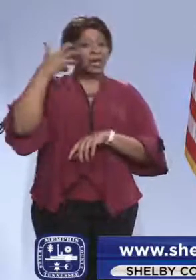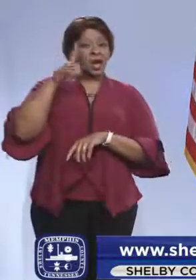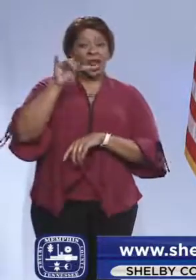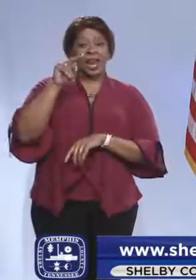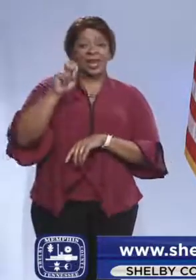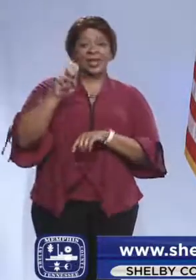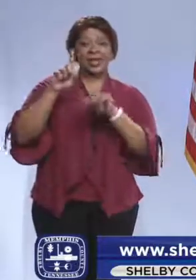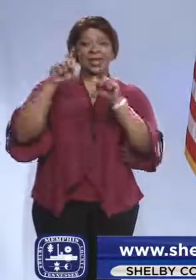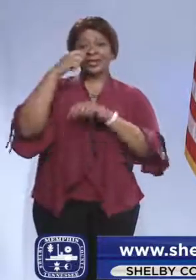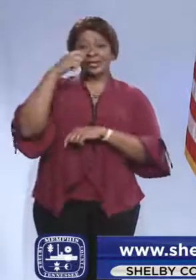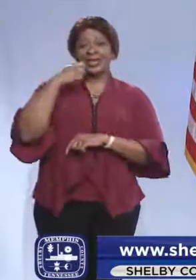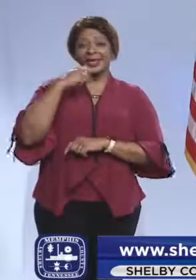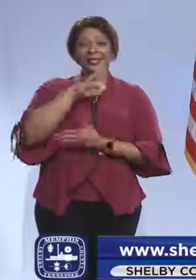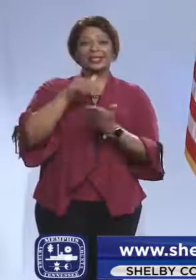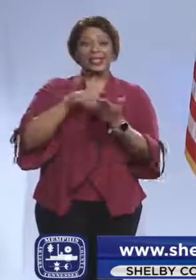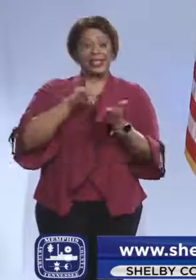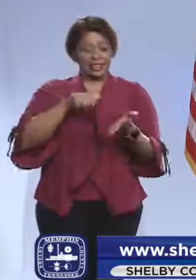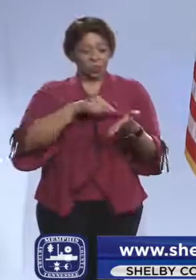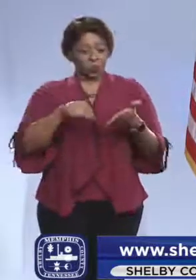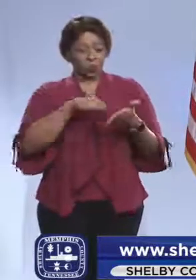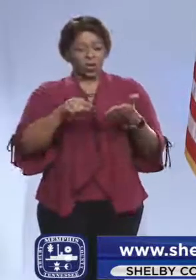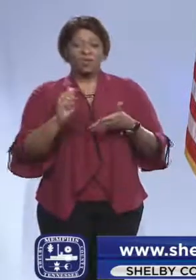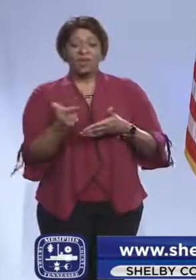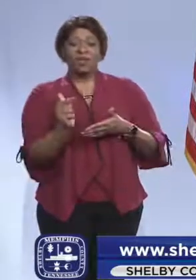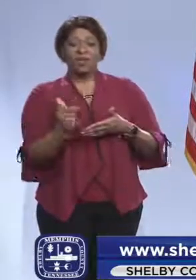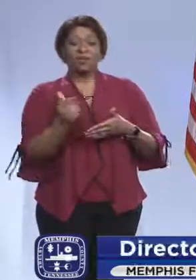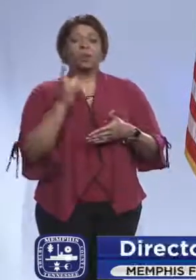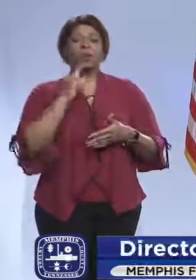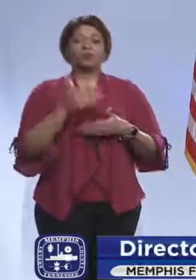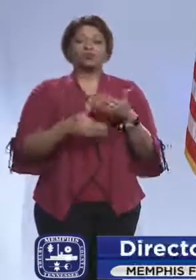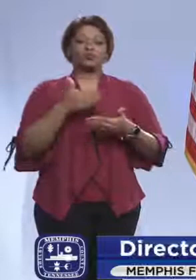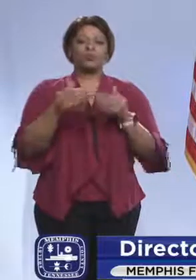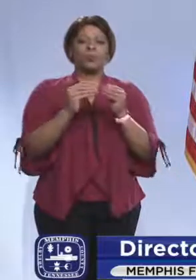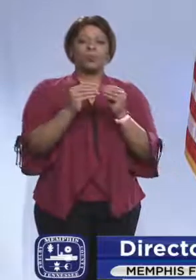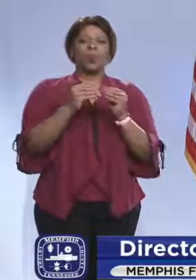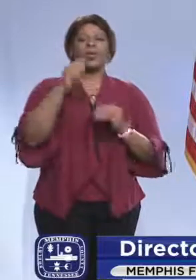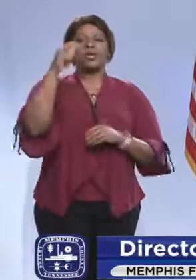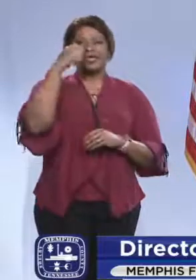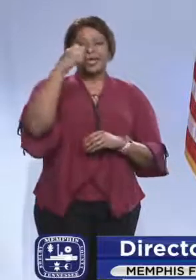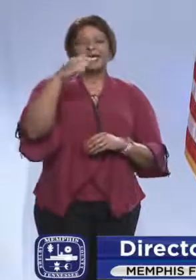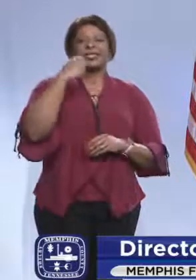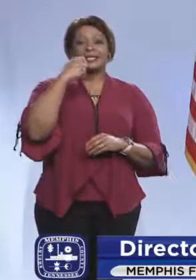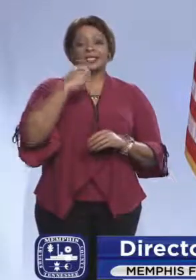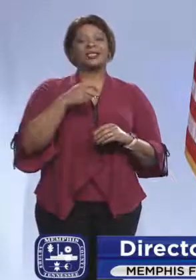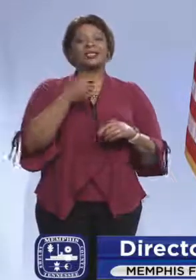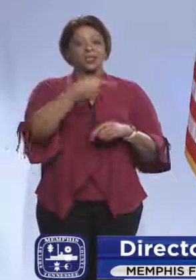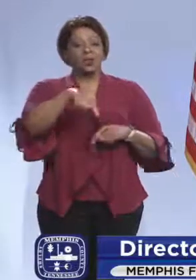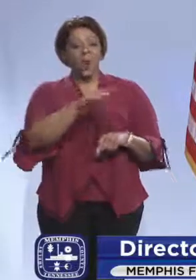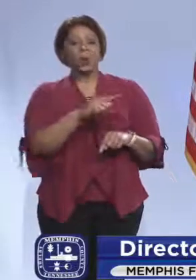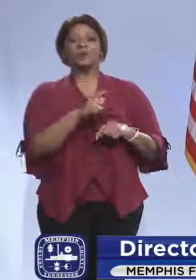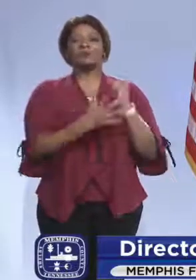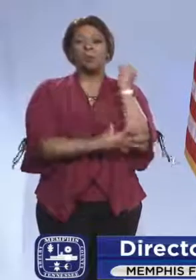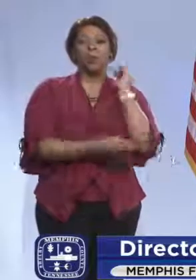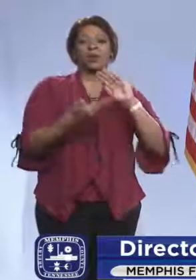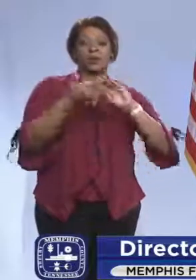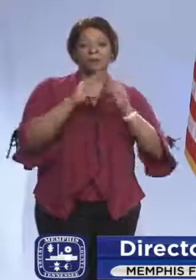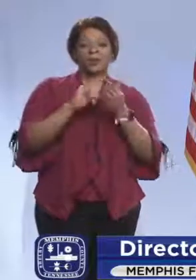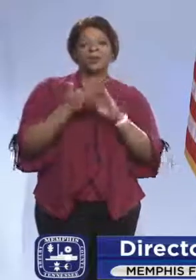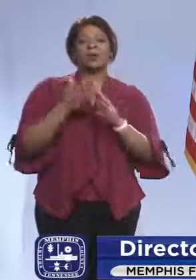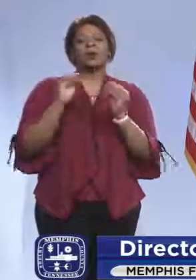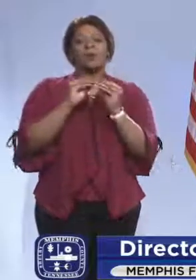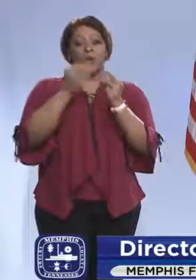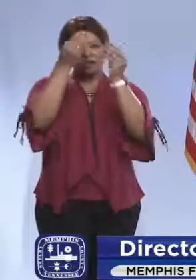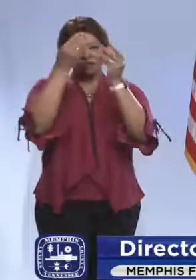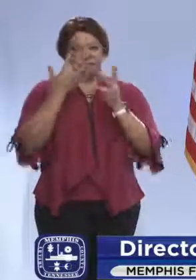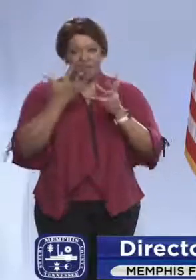then later this week we'll be rolling out doing some testing in some of the underserved communities. So more will be coming out on